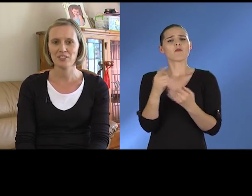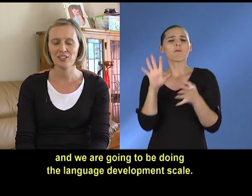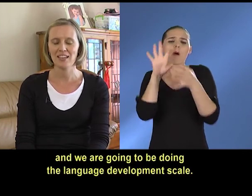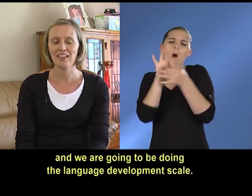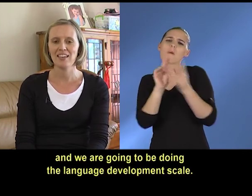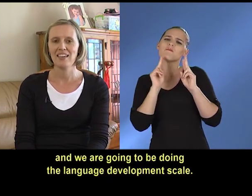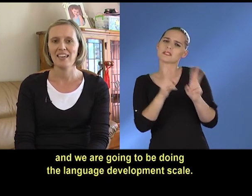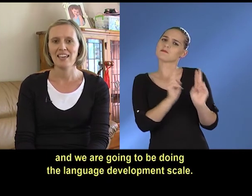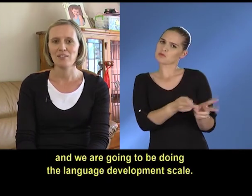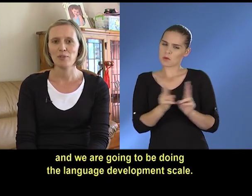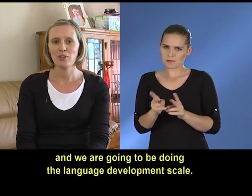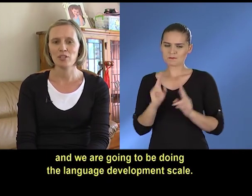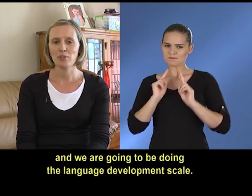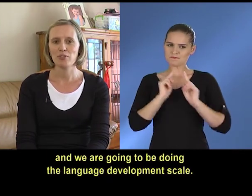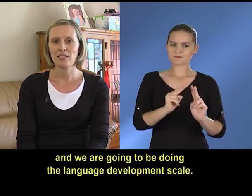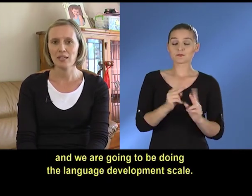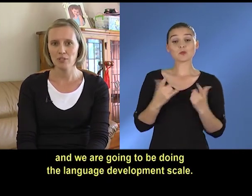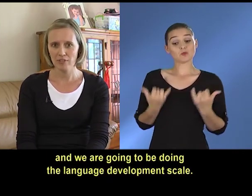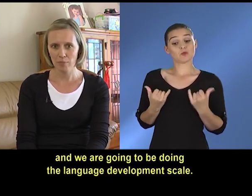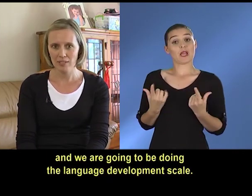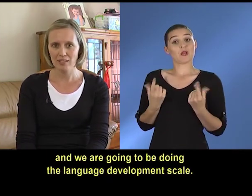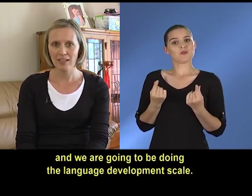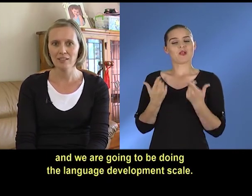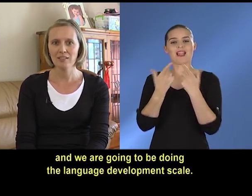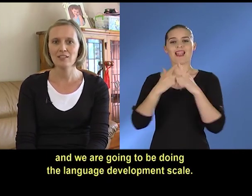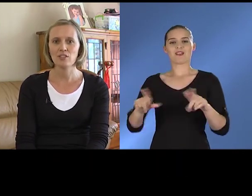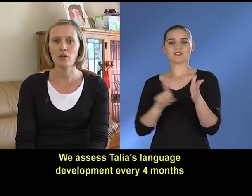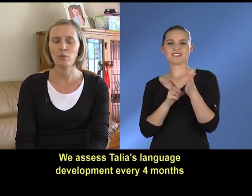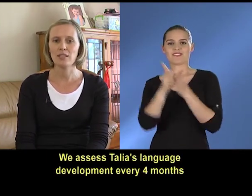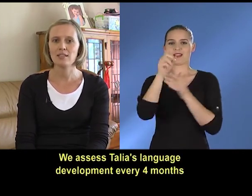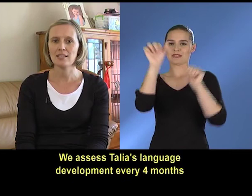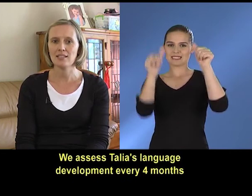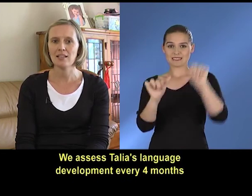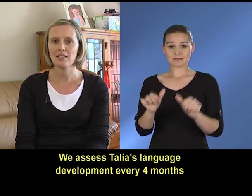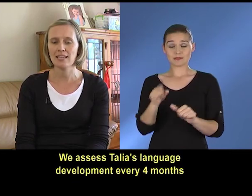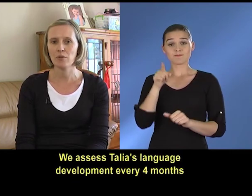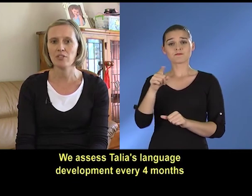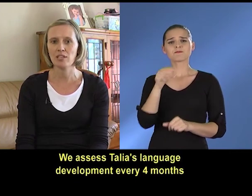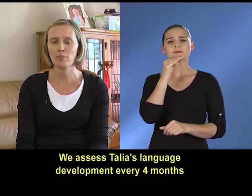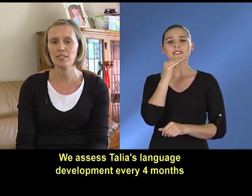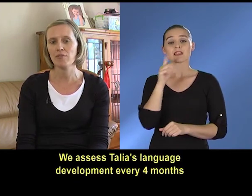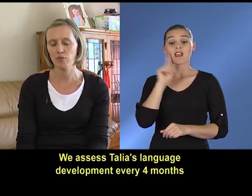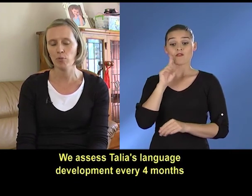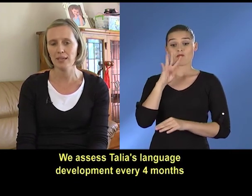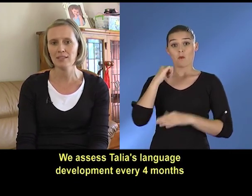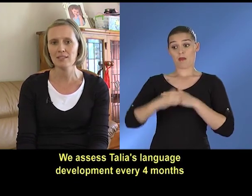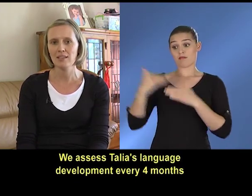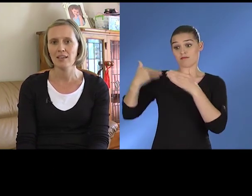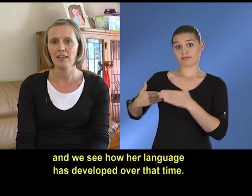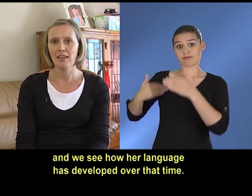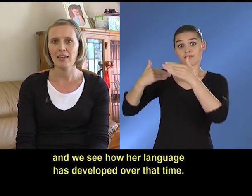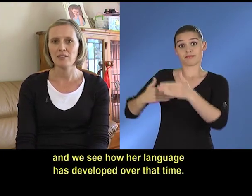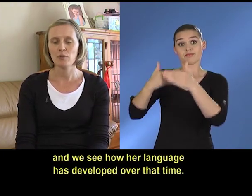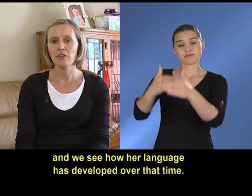intervention today, and we are going to be doing the language development scale. So we assess Talia's language development every 4